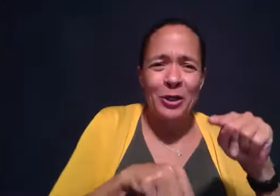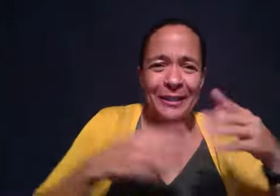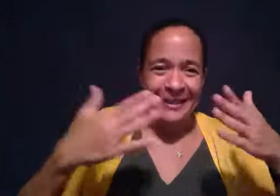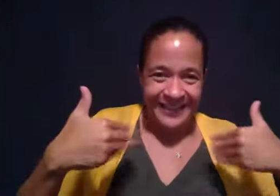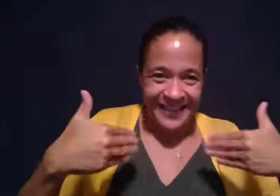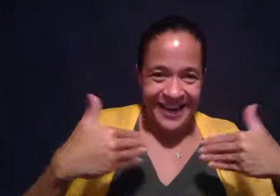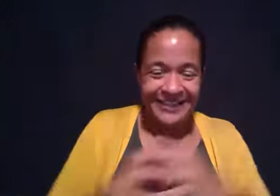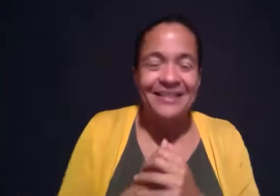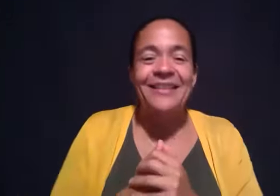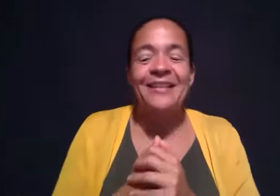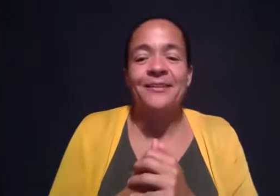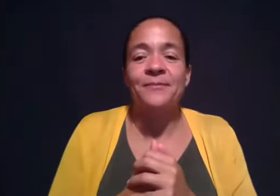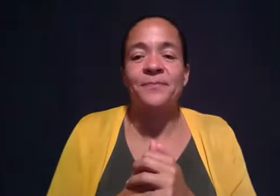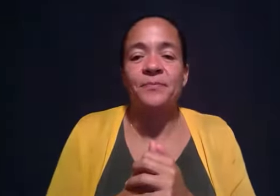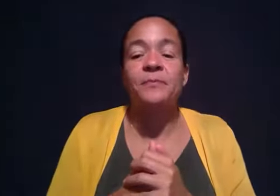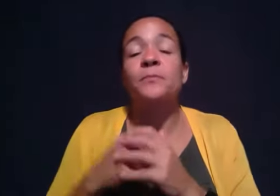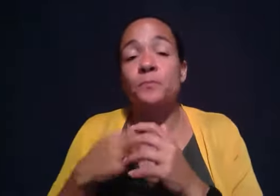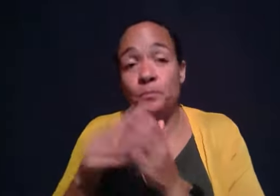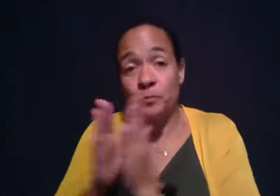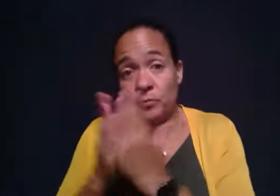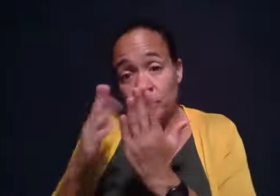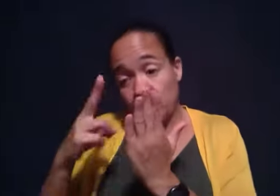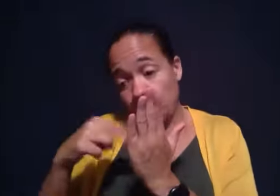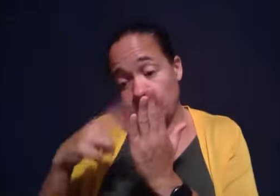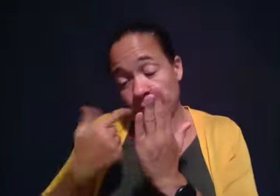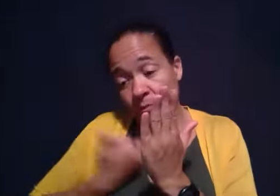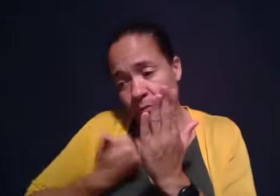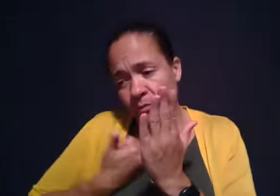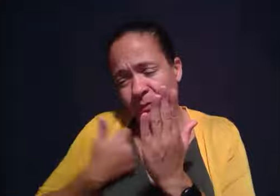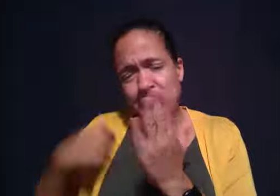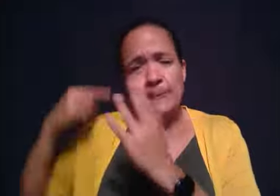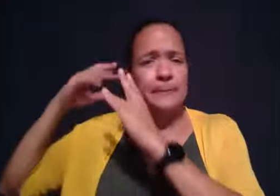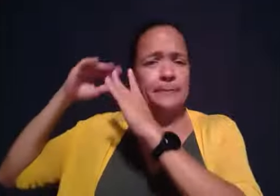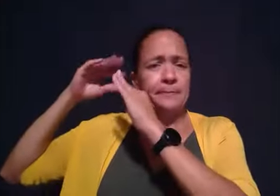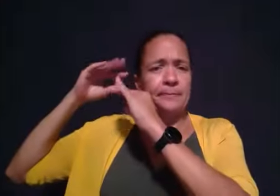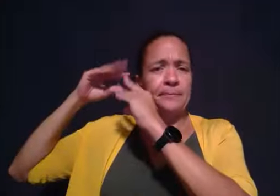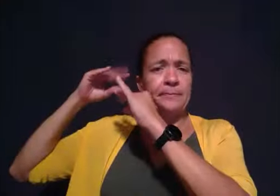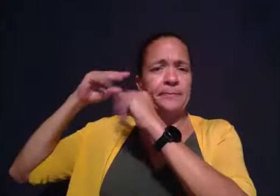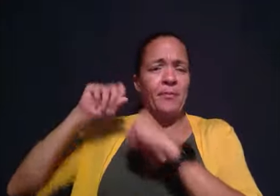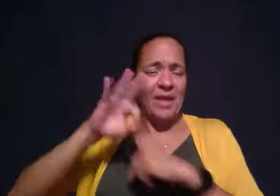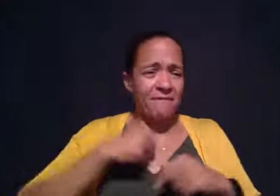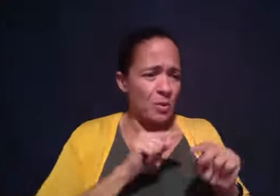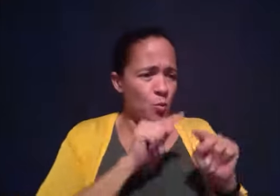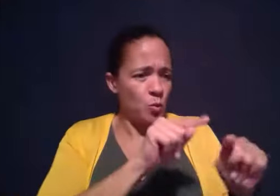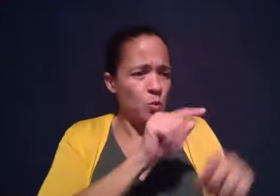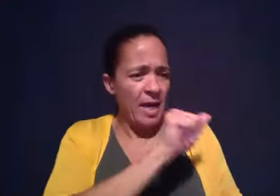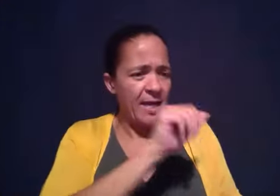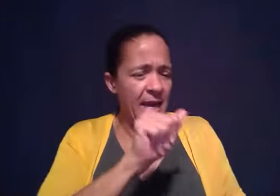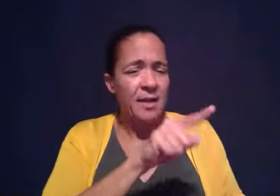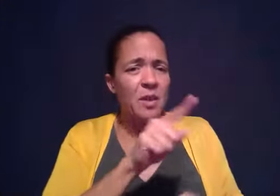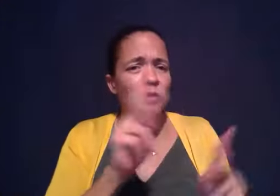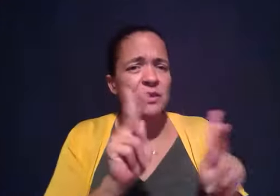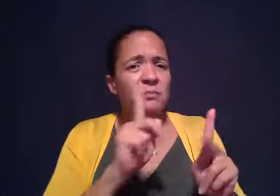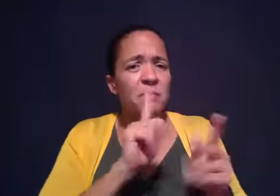so while I'm reading the big book by myself, I start thinking about, you know, if I go to AA, those people are nice. I had visited you once or